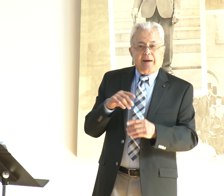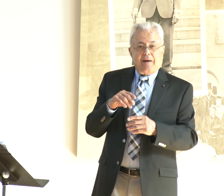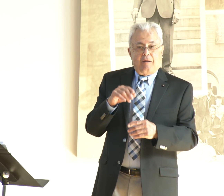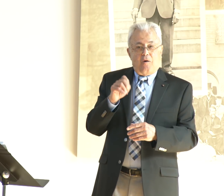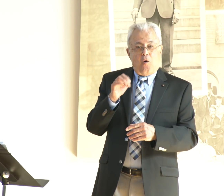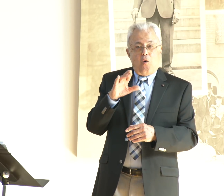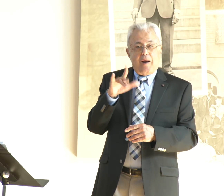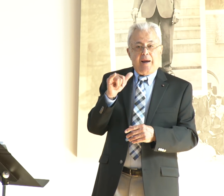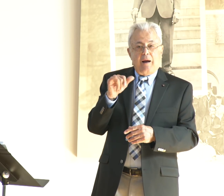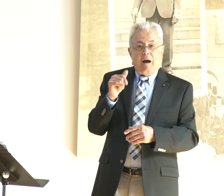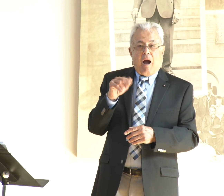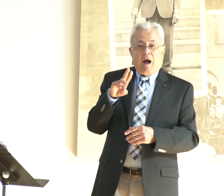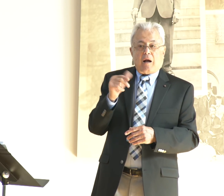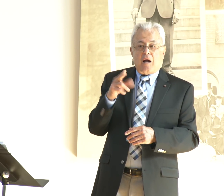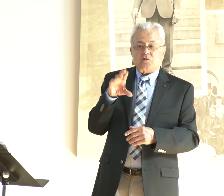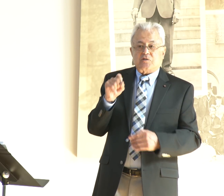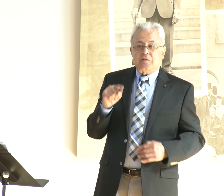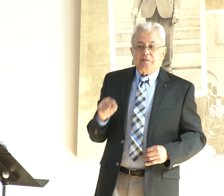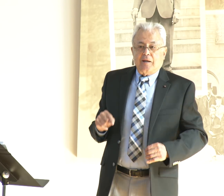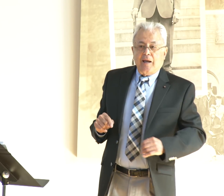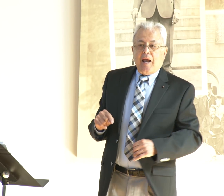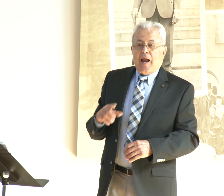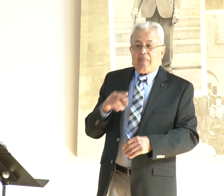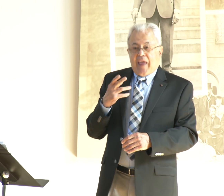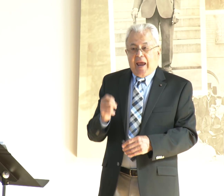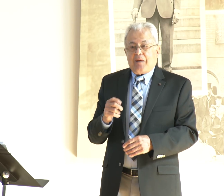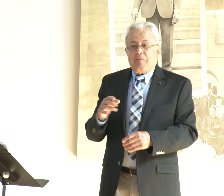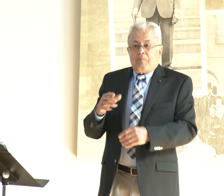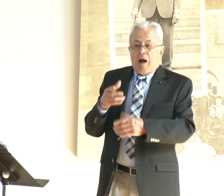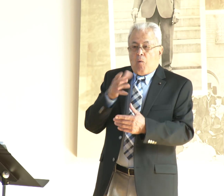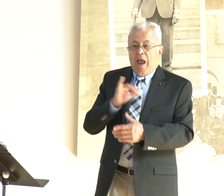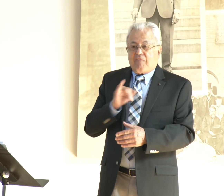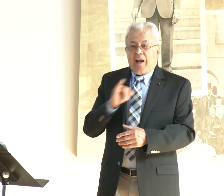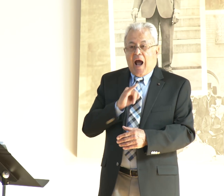And we waited for him to come back, you know. We expected him to be back in August.